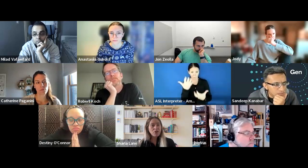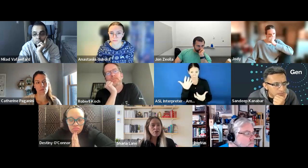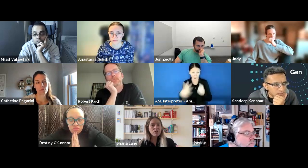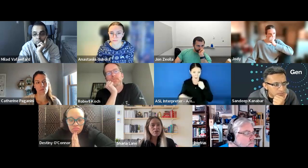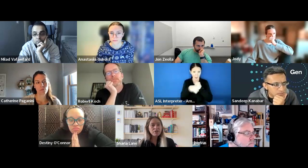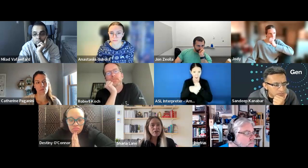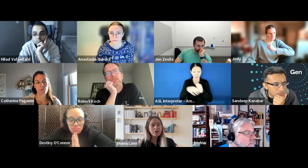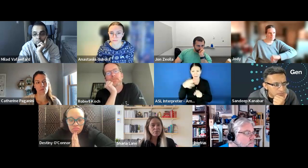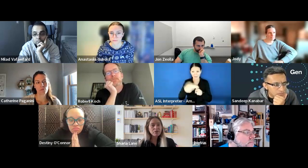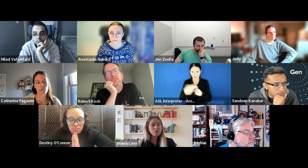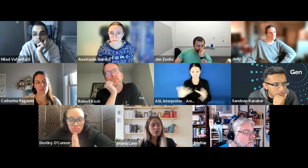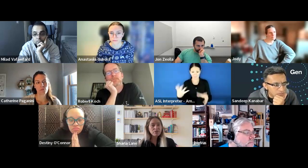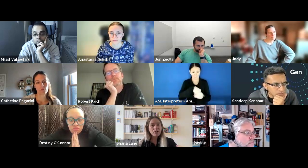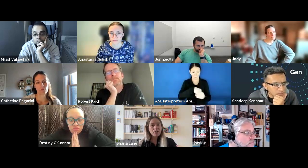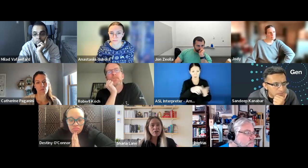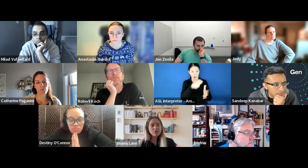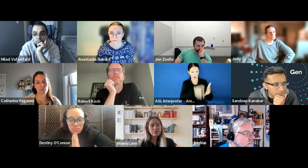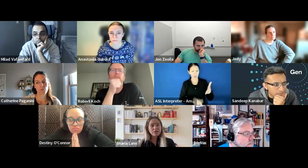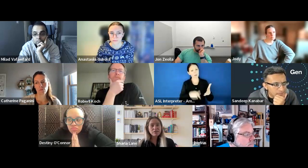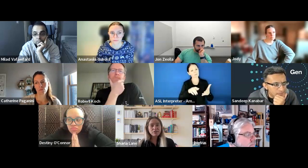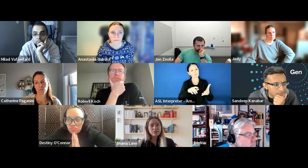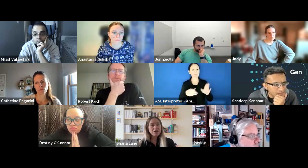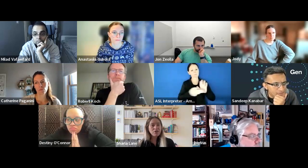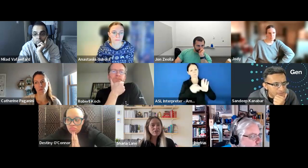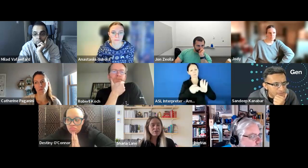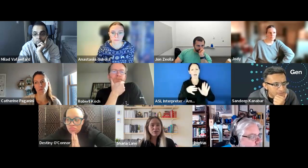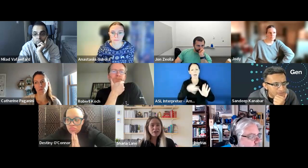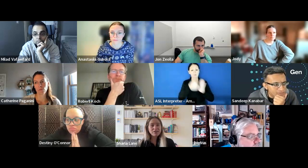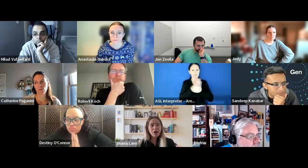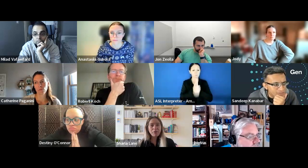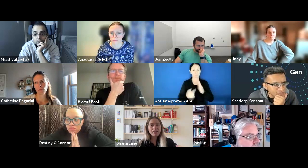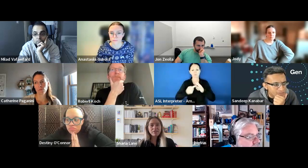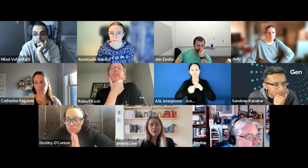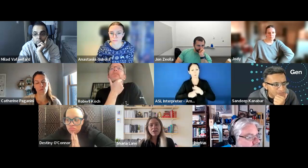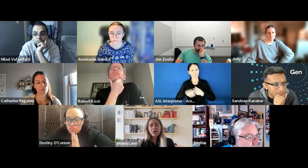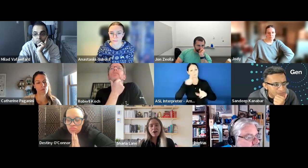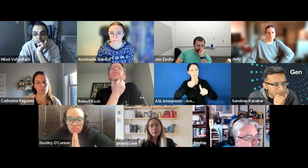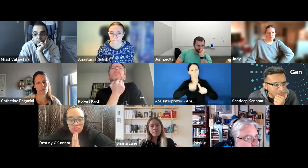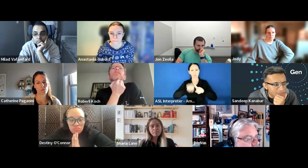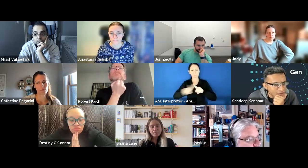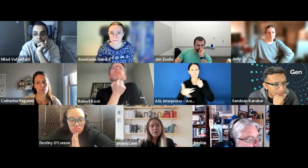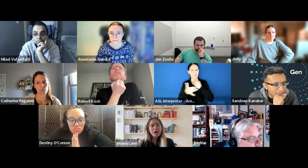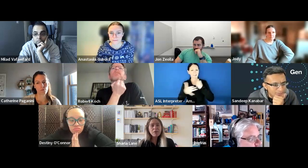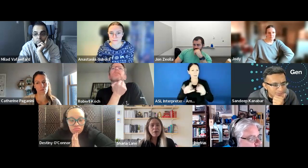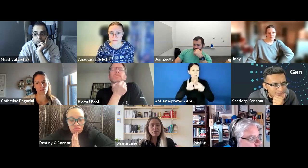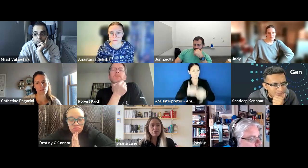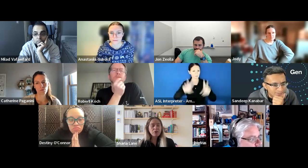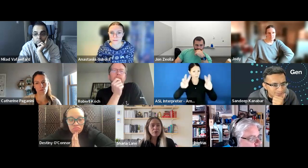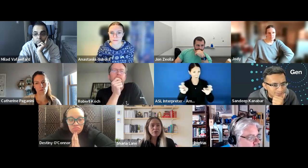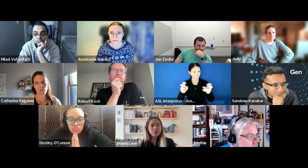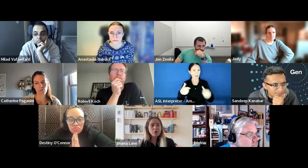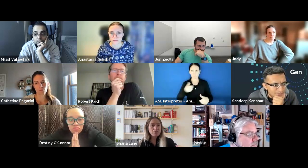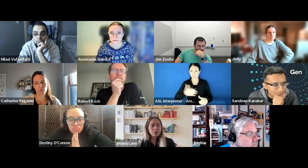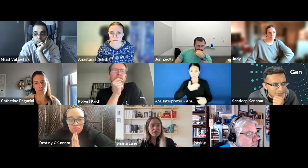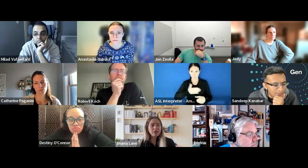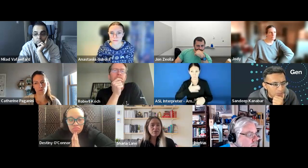name in an article as an expert source on different technology related topics. I'm happy to work